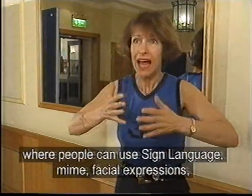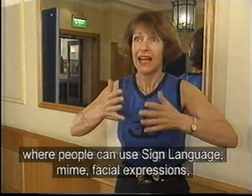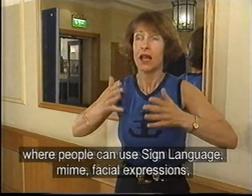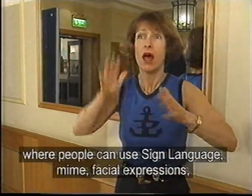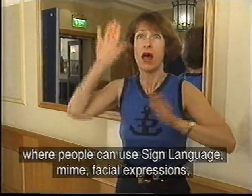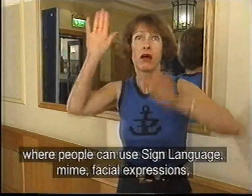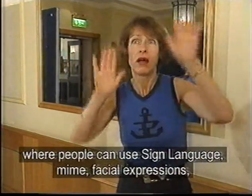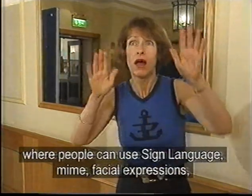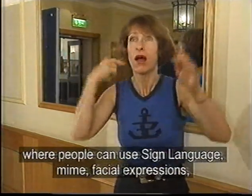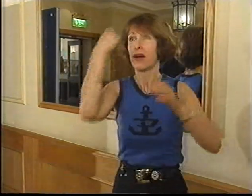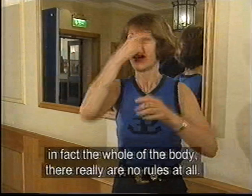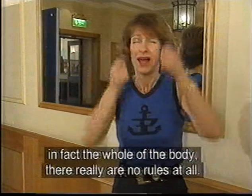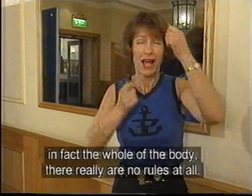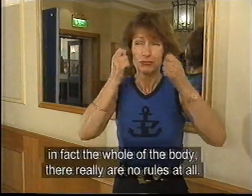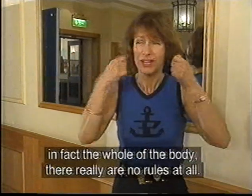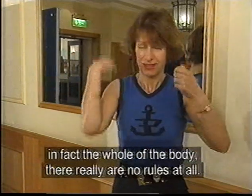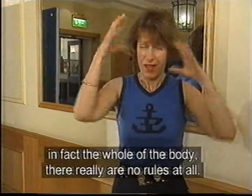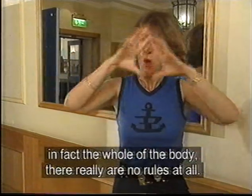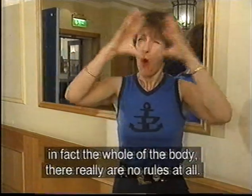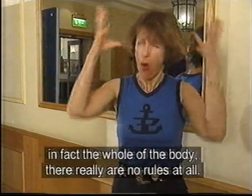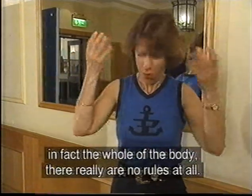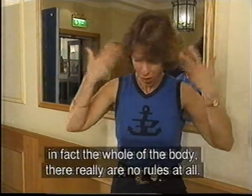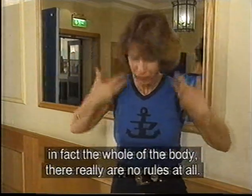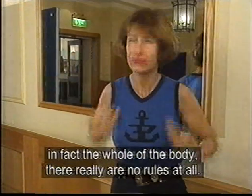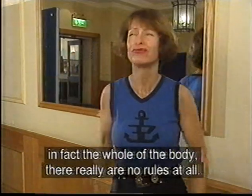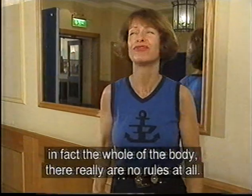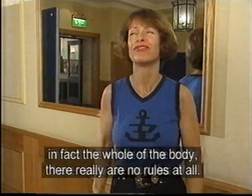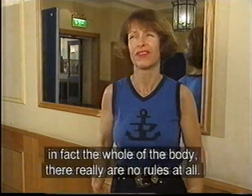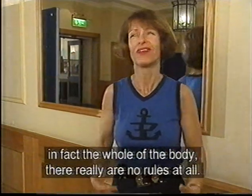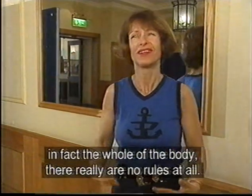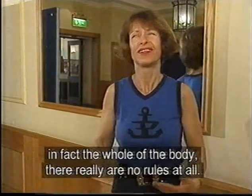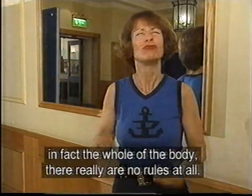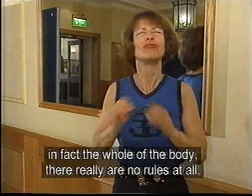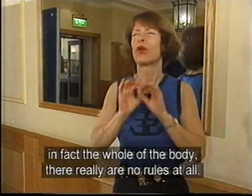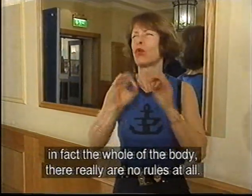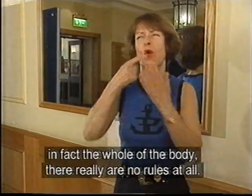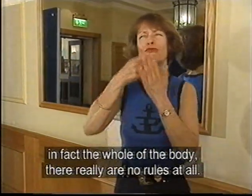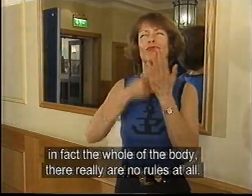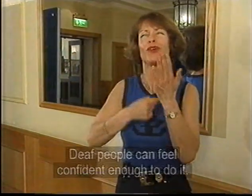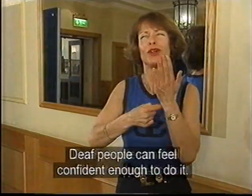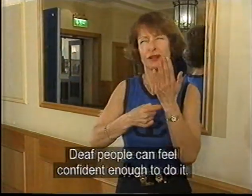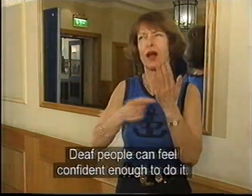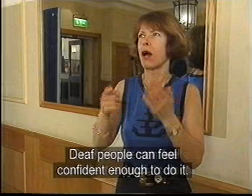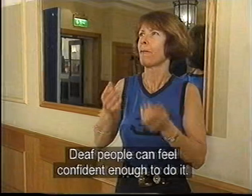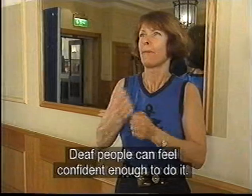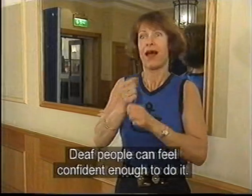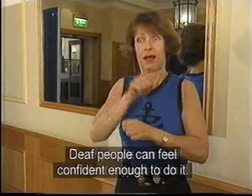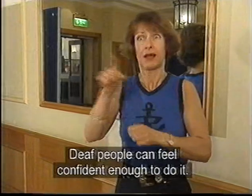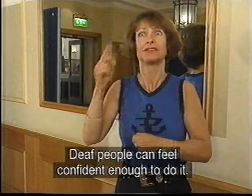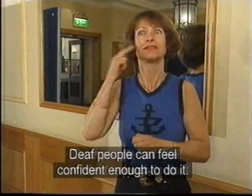mime, facial expressions, in fact, the whole body. There really are no rules at all. Deaf people can